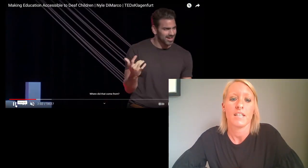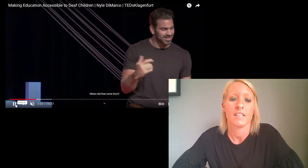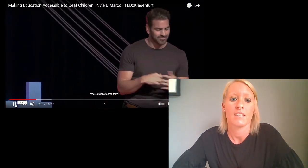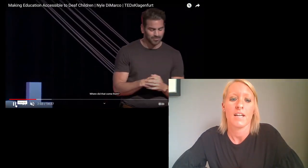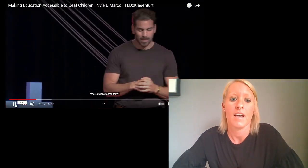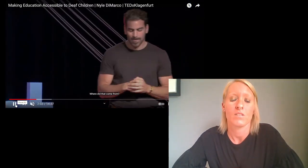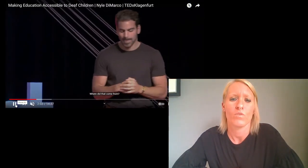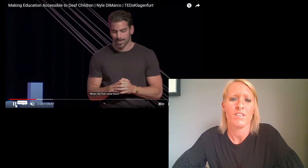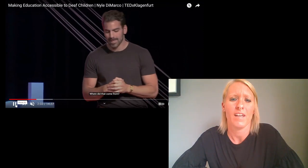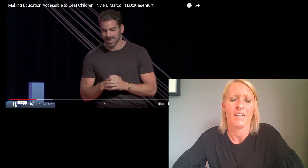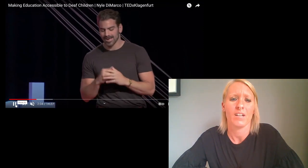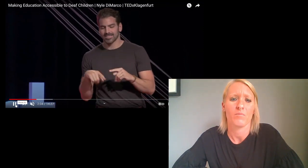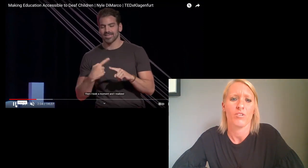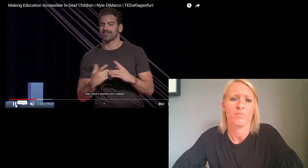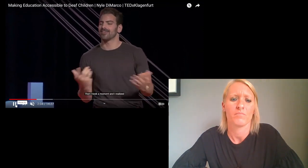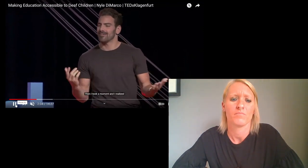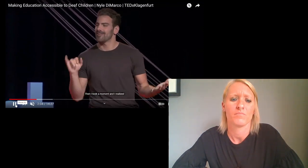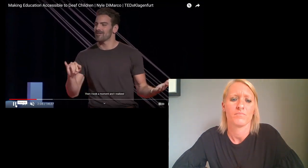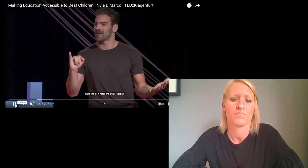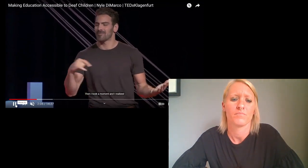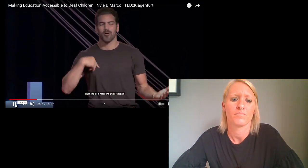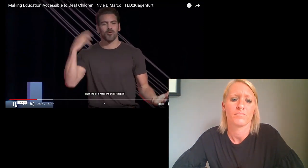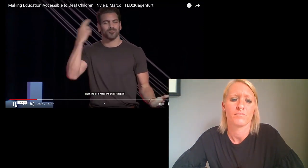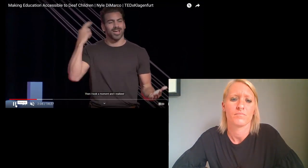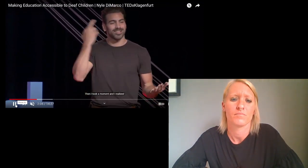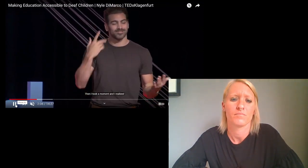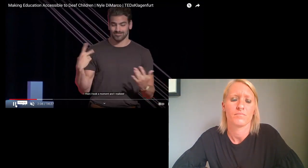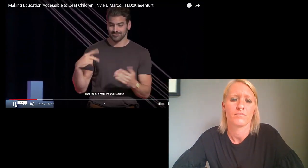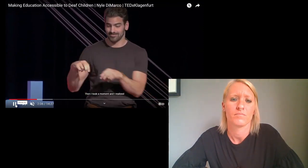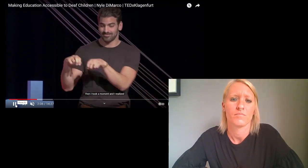a second, I asked, where did that come from?